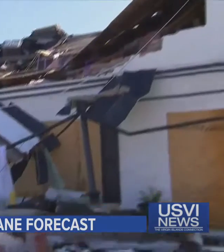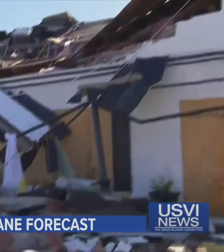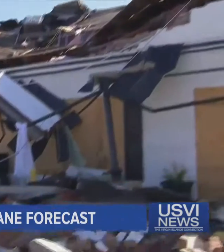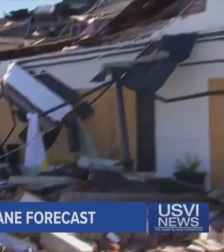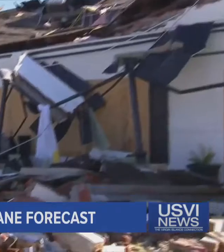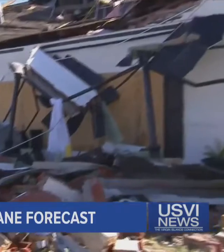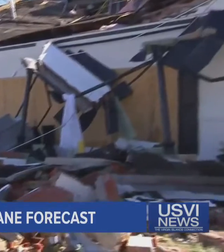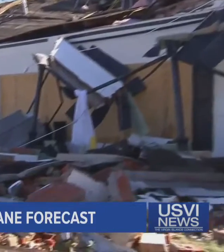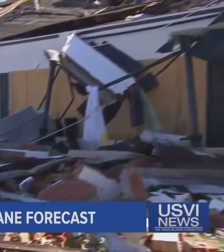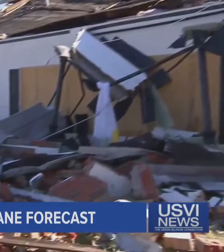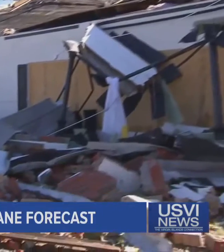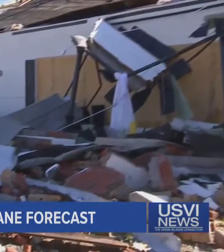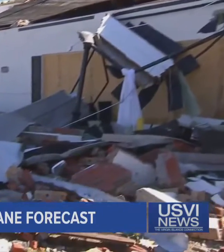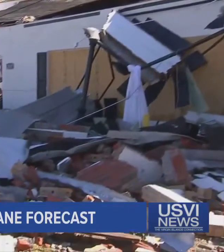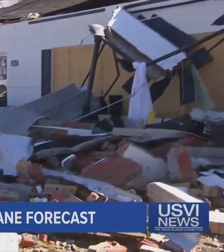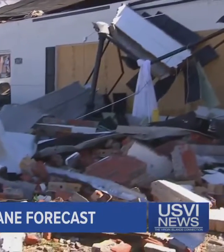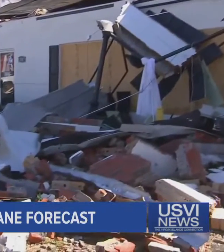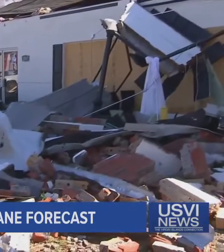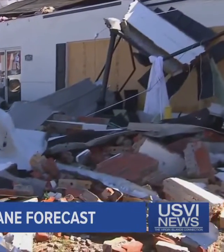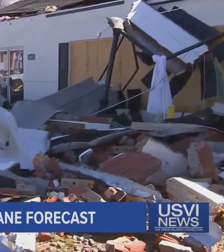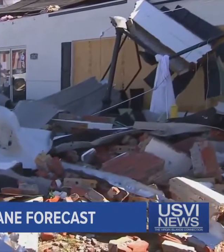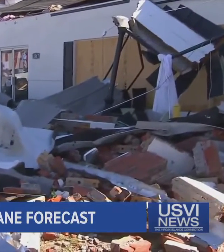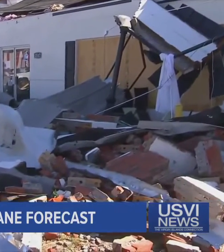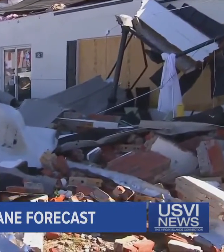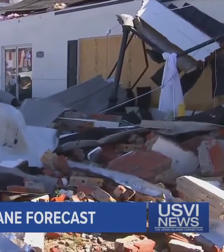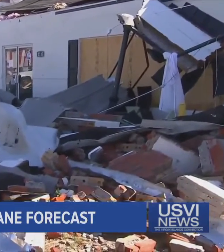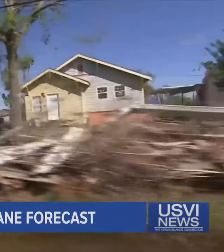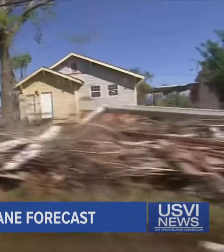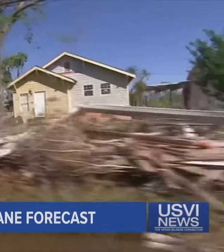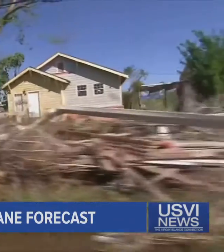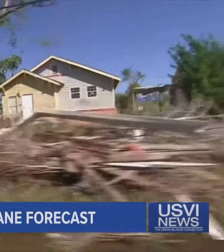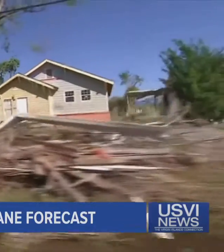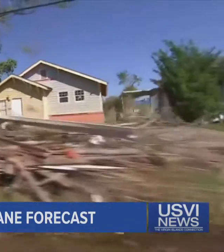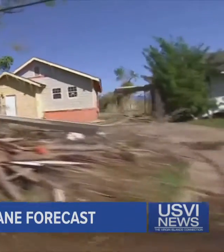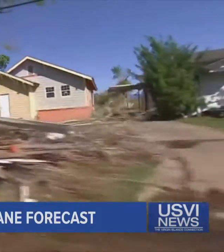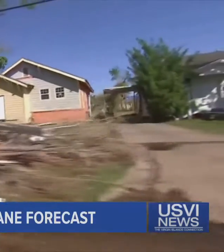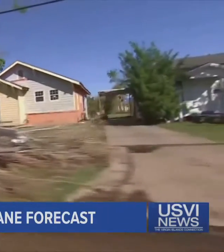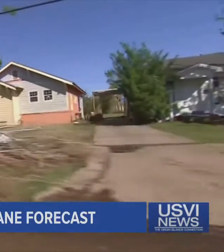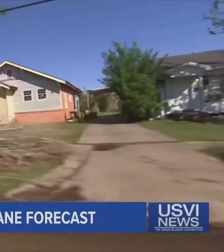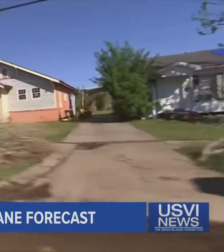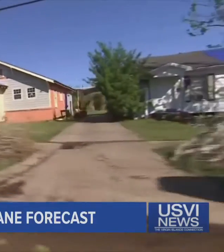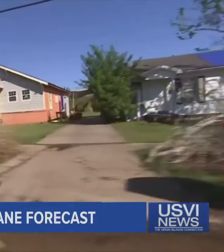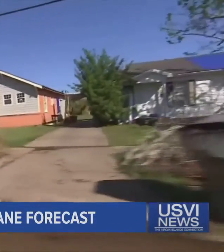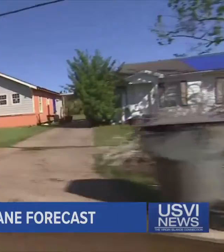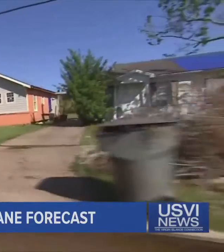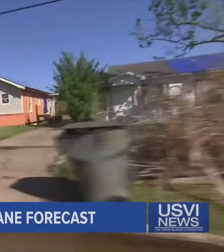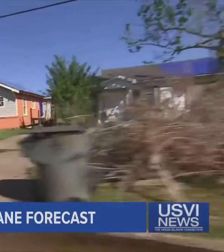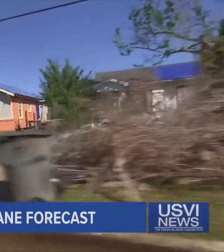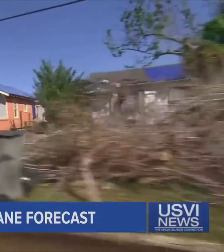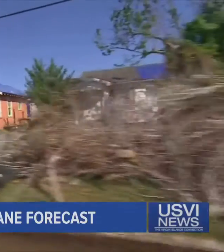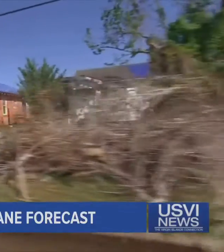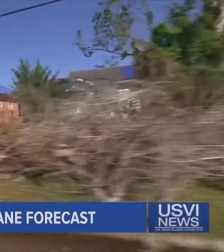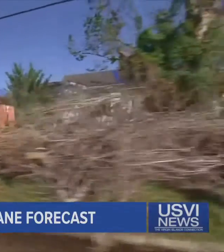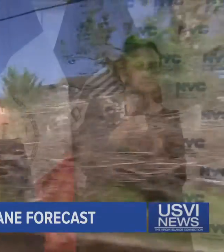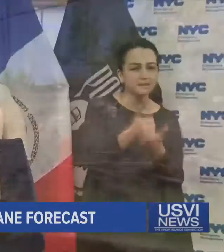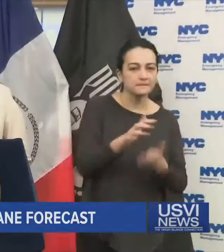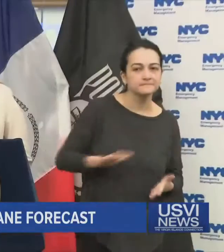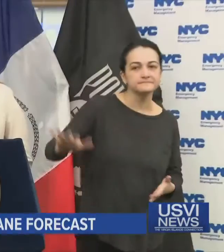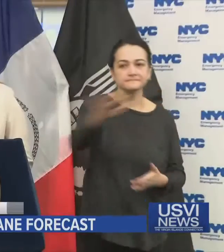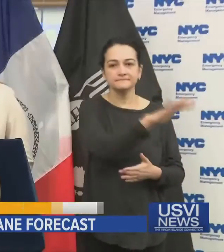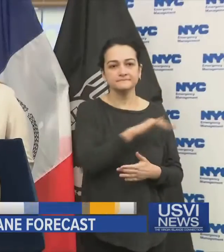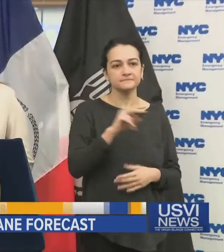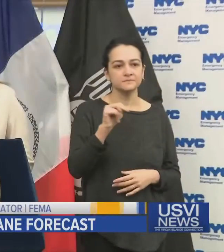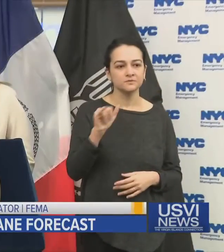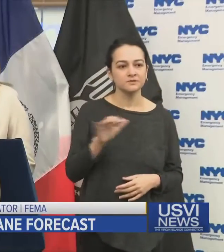Those conditions can quickly generate storms that can do massive amounts of damage over a wider and wider part of the country. Just